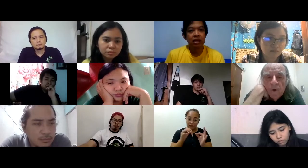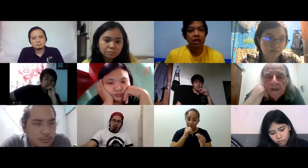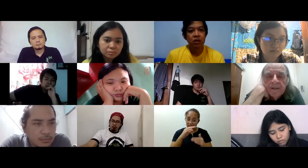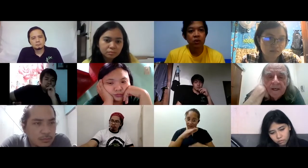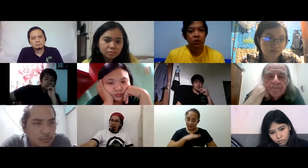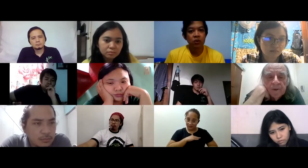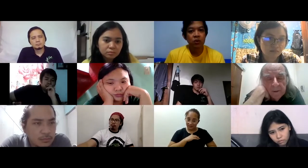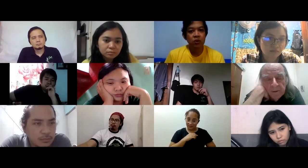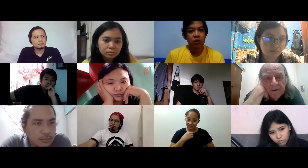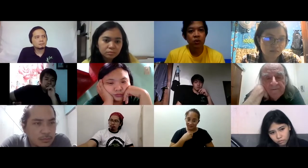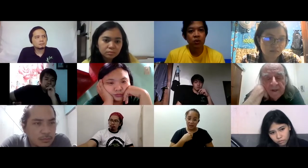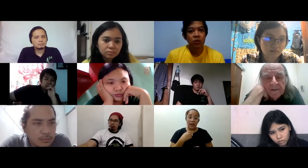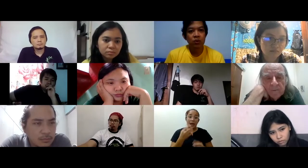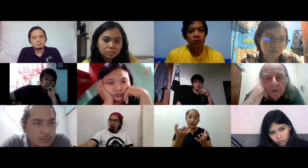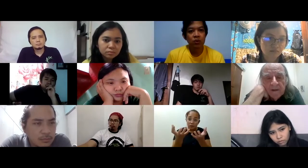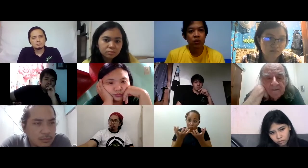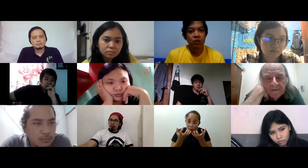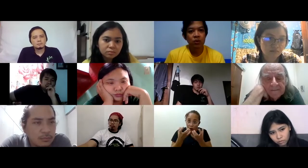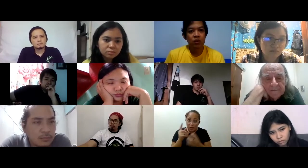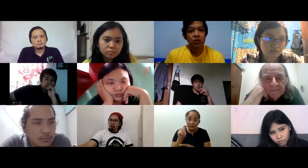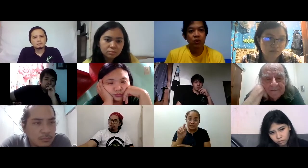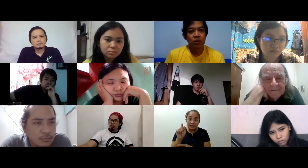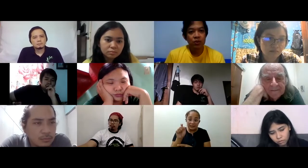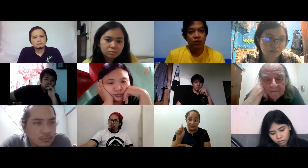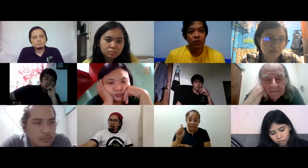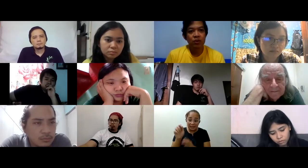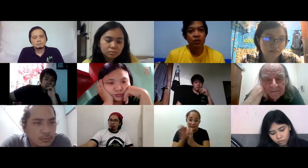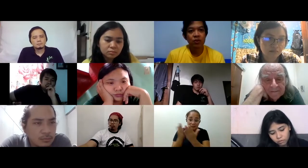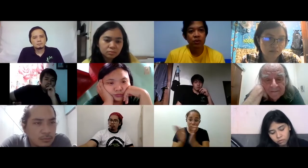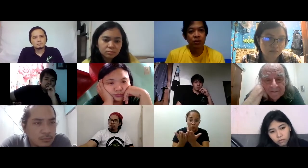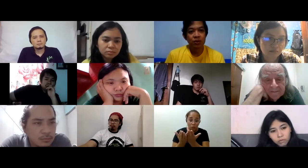If you want a textbook, you need to find someone else.